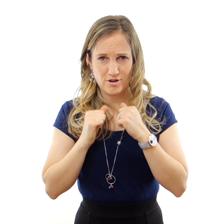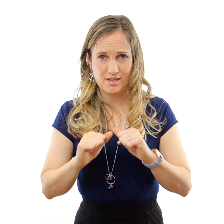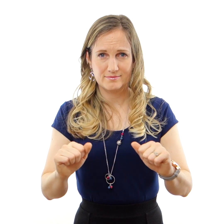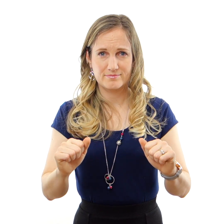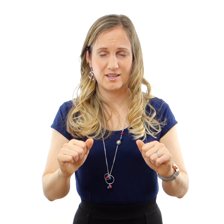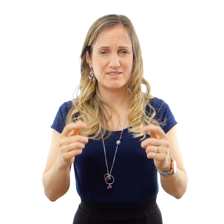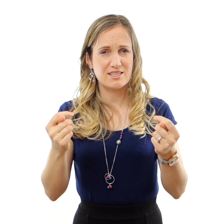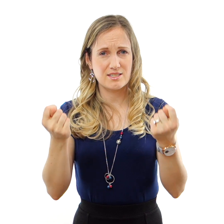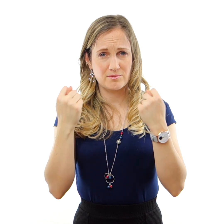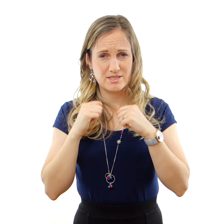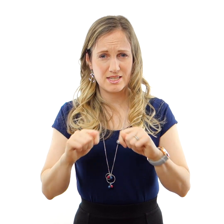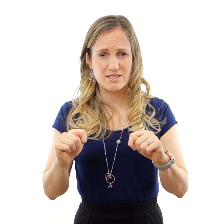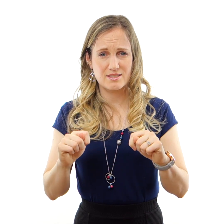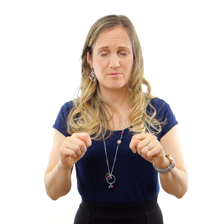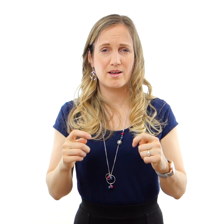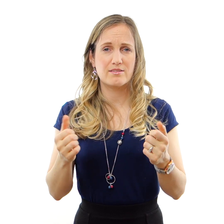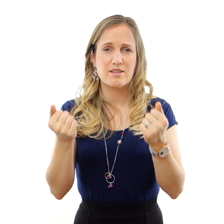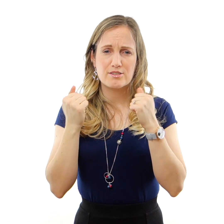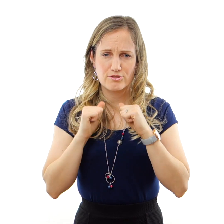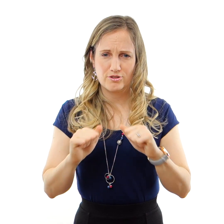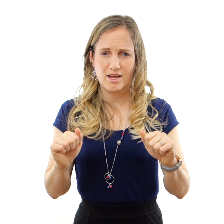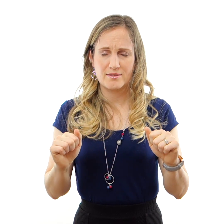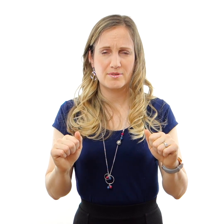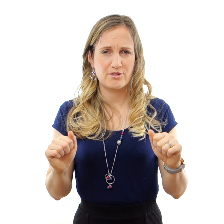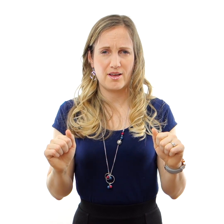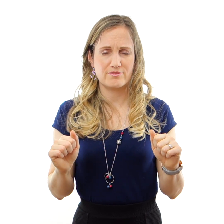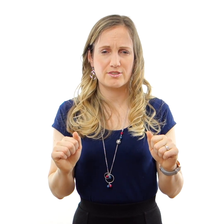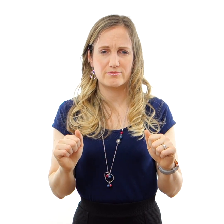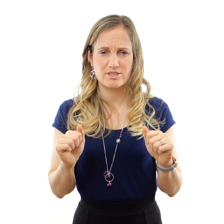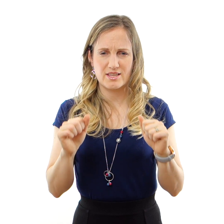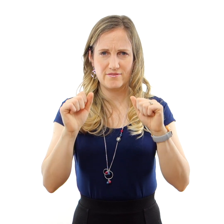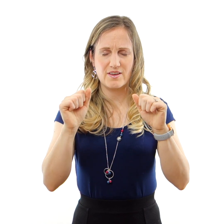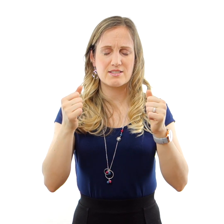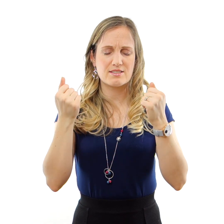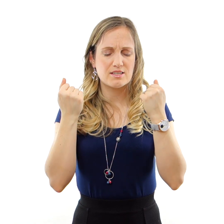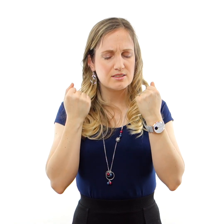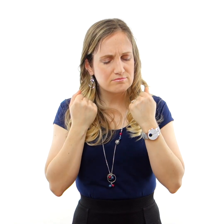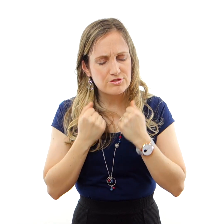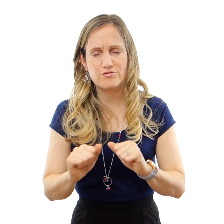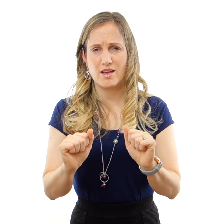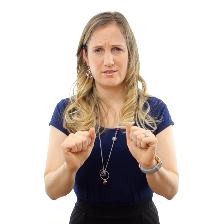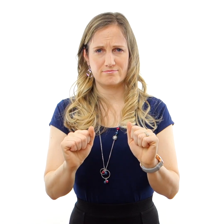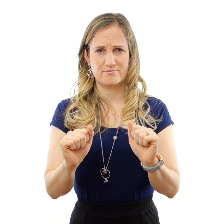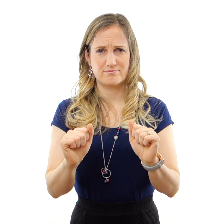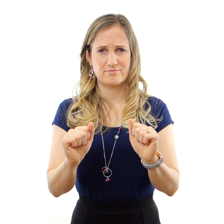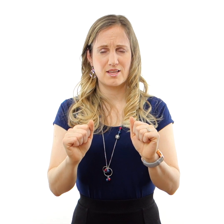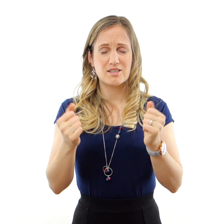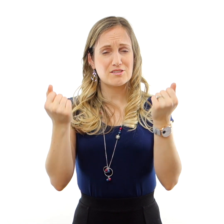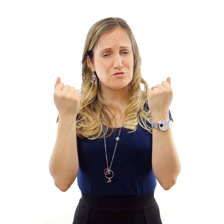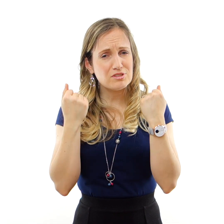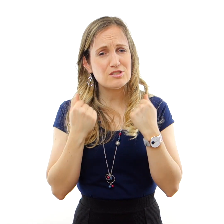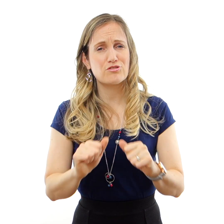Try. And I've seen it done with teas as well. Try, but you don't have to. Just have fists. Try. Because you're really